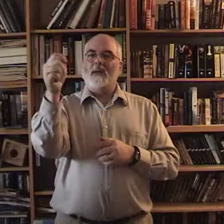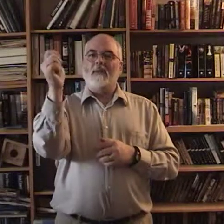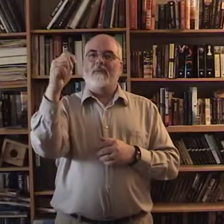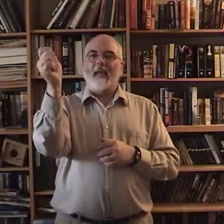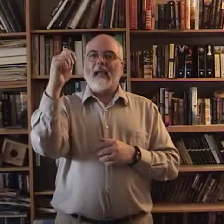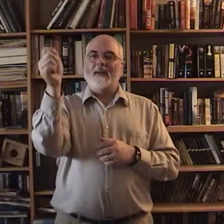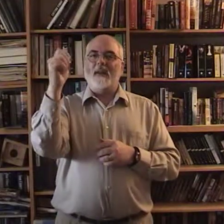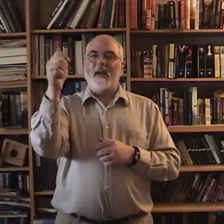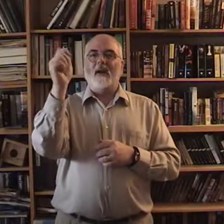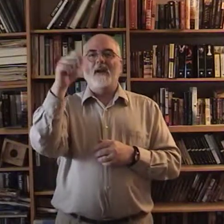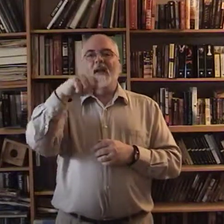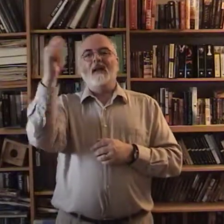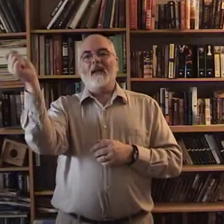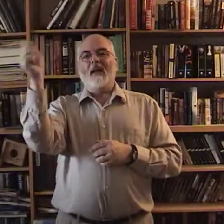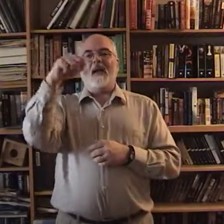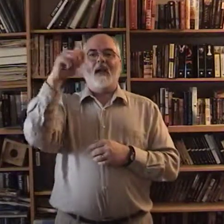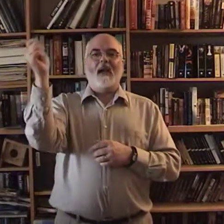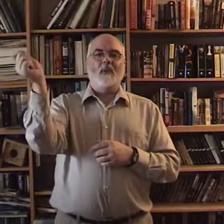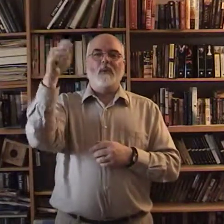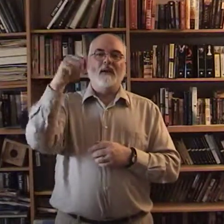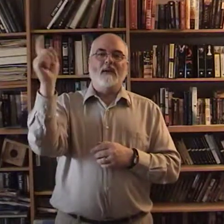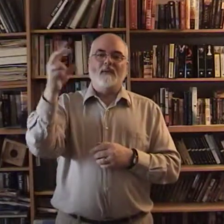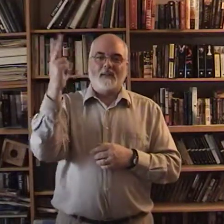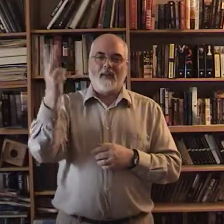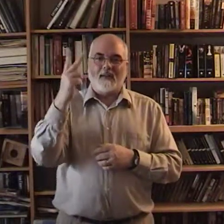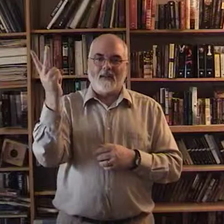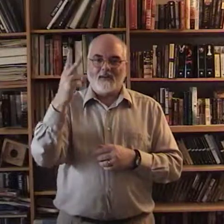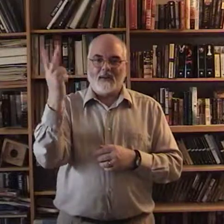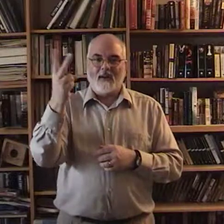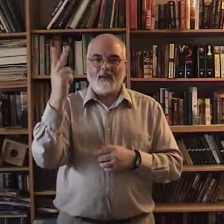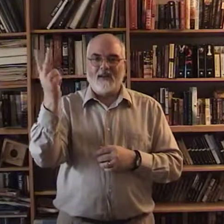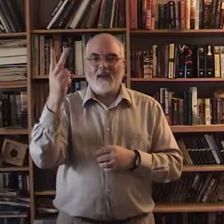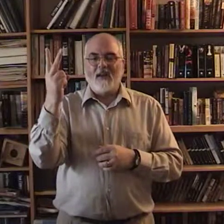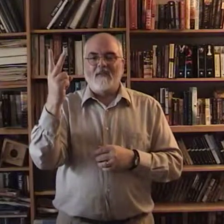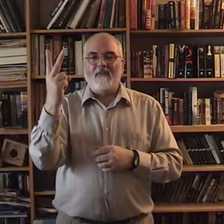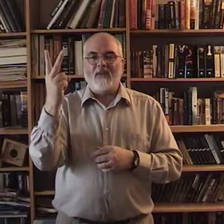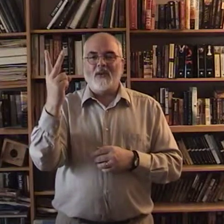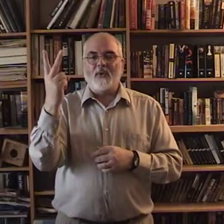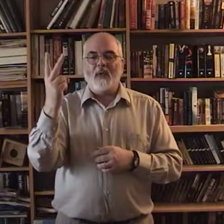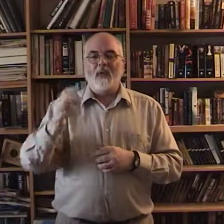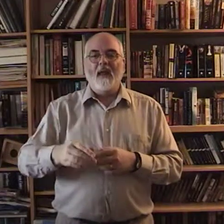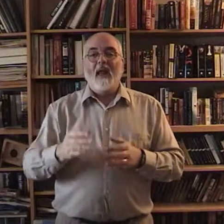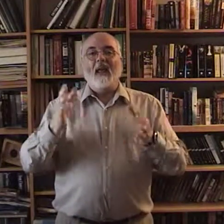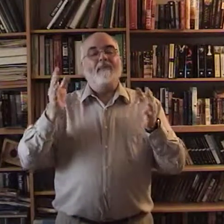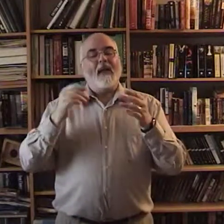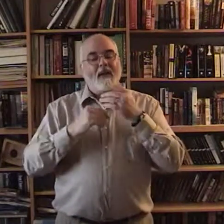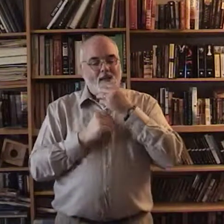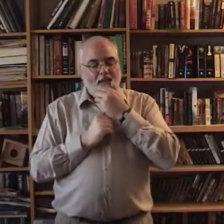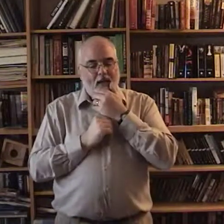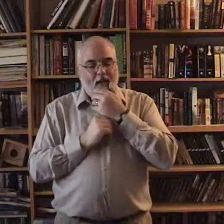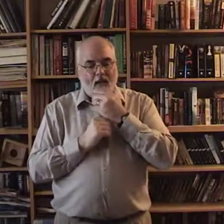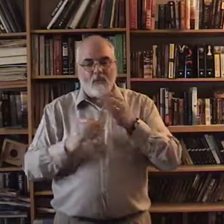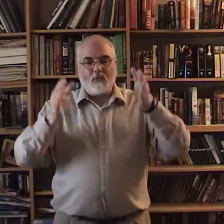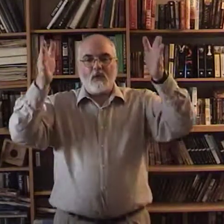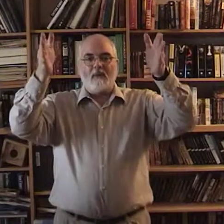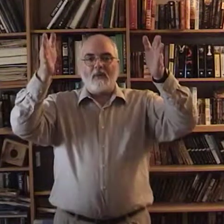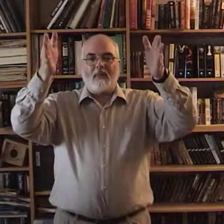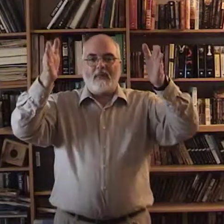little flag in the air. Yay, we win, kind of thing. All right, victory. And in sign language, when you put